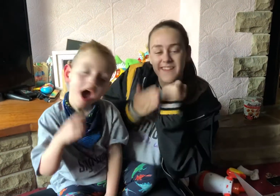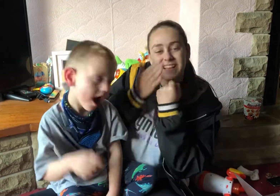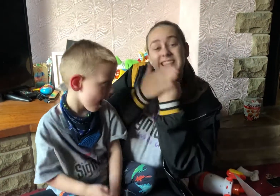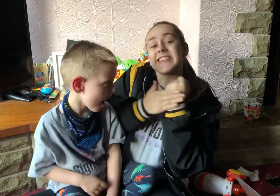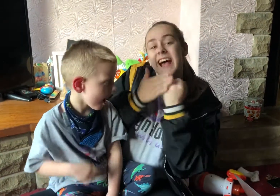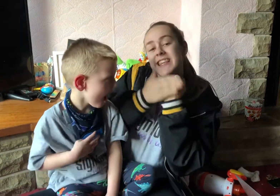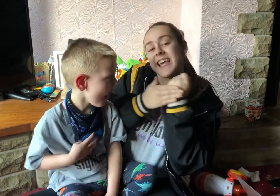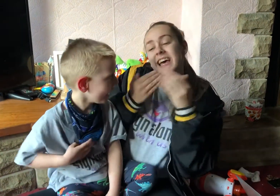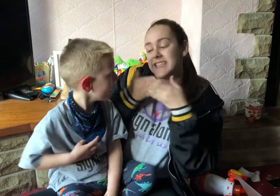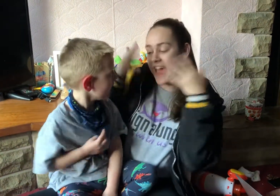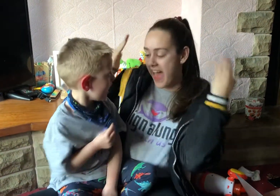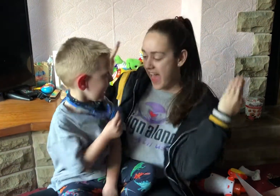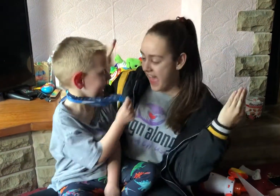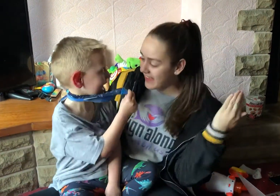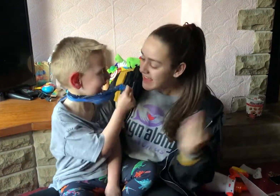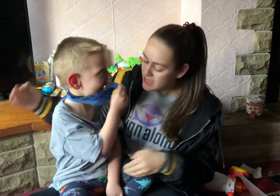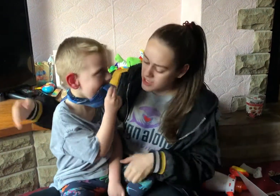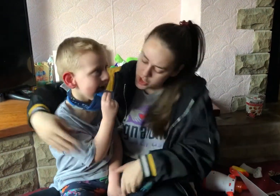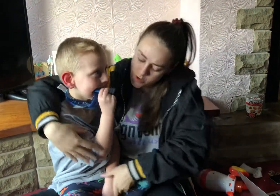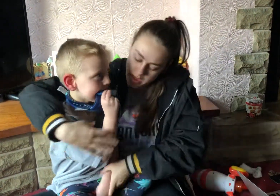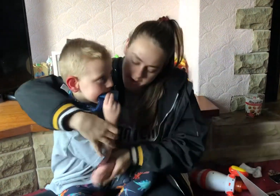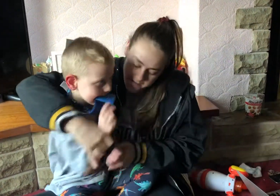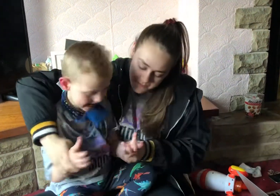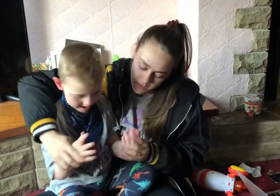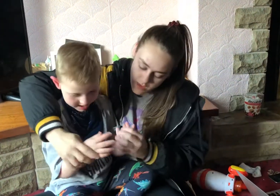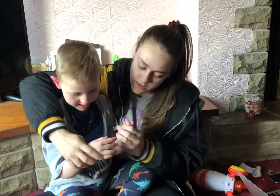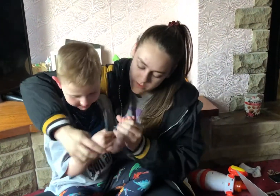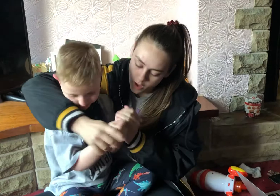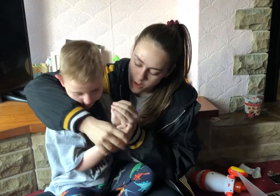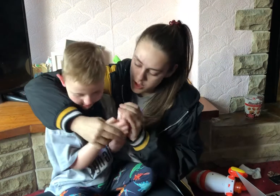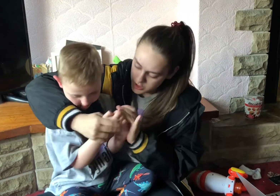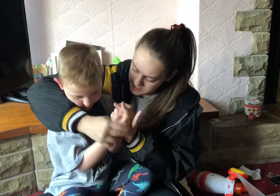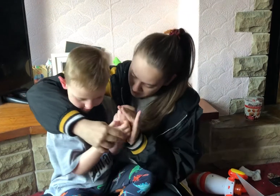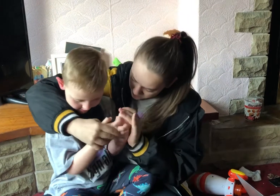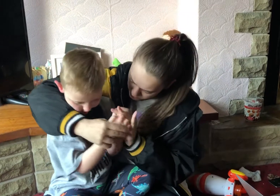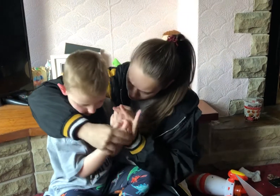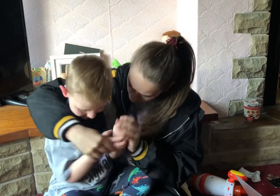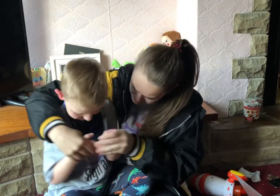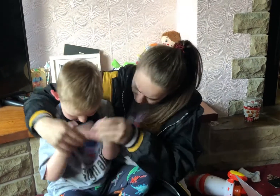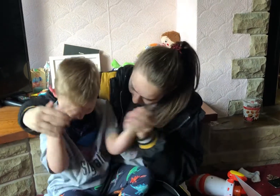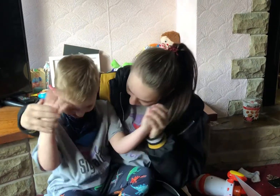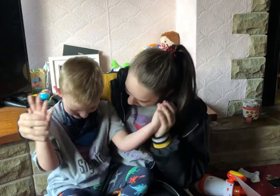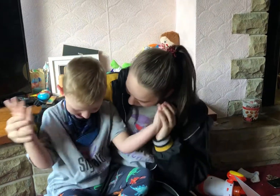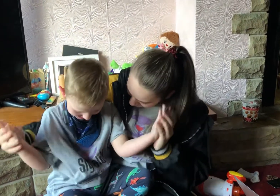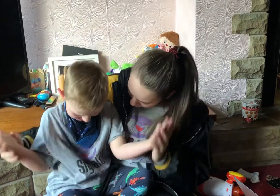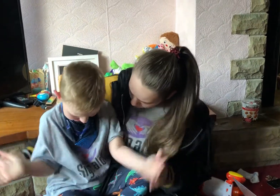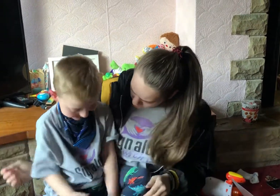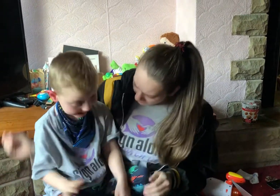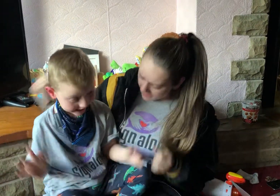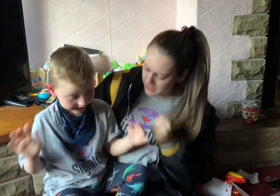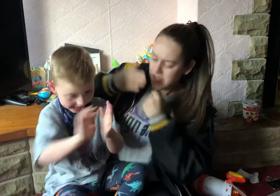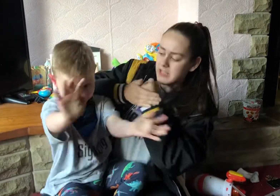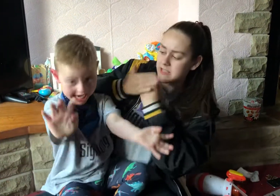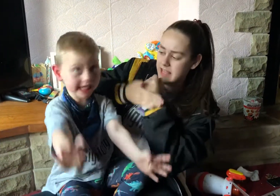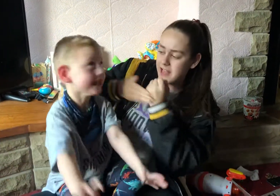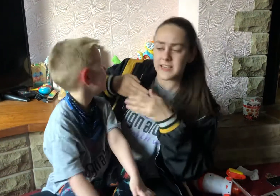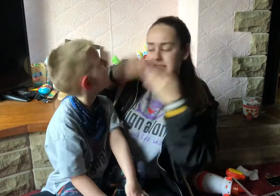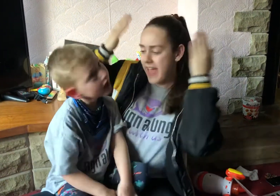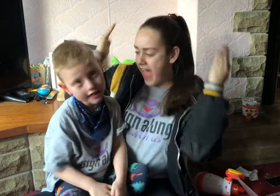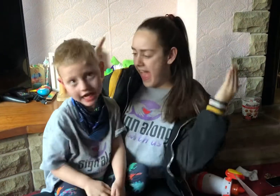it's Saturday. Shall I show you? So, Saturday. Can you try? Yay! Saturday.